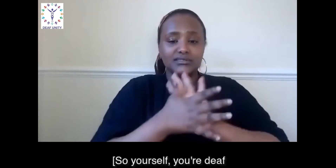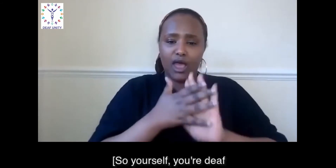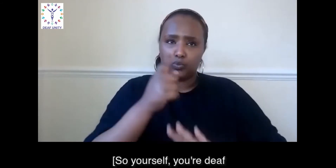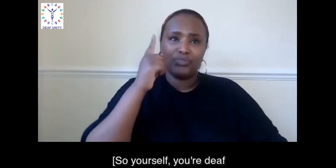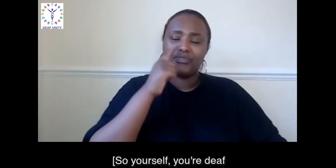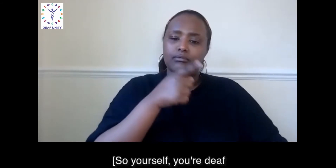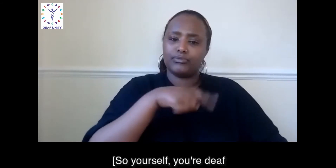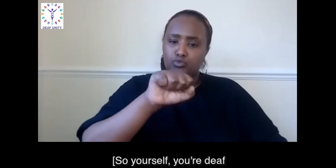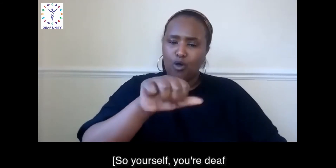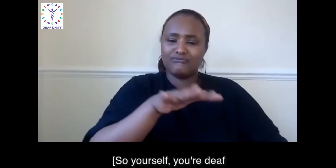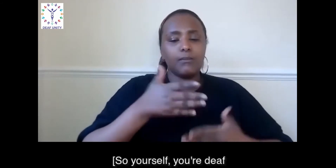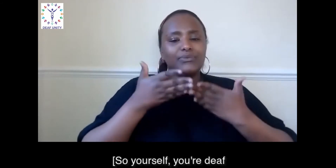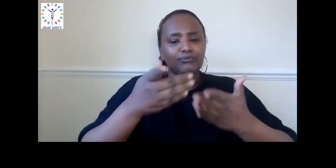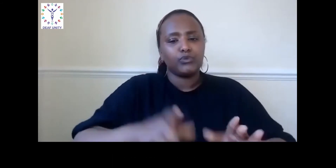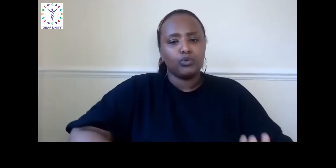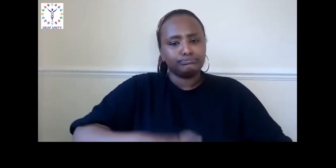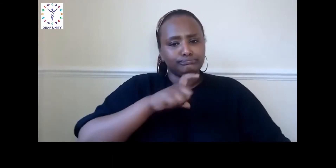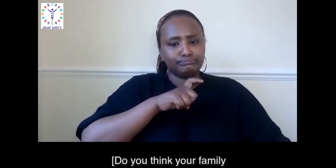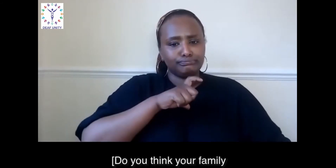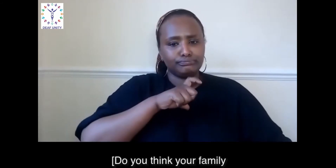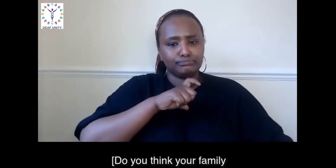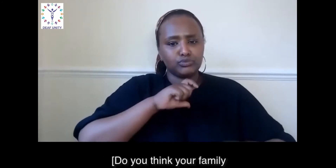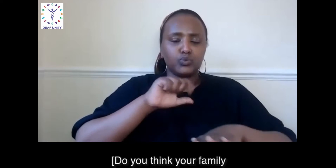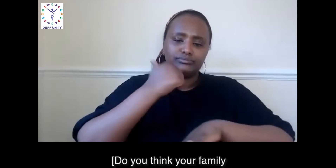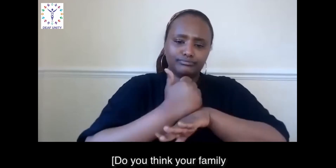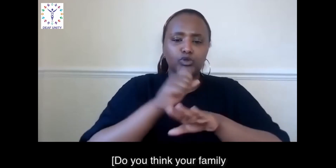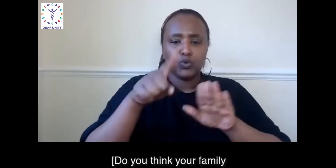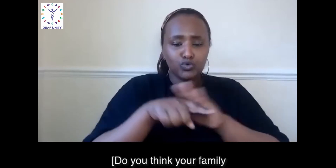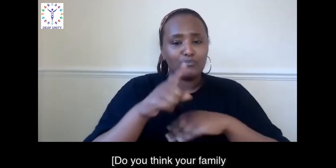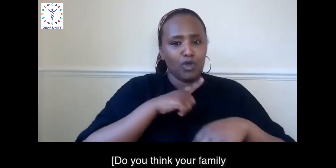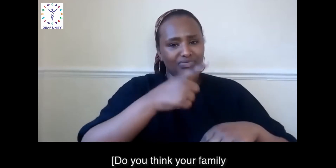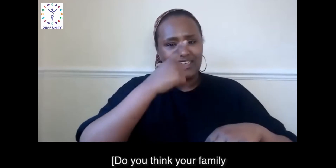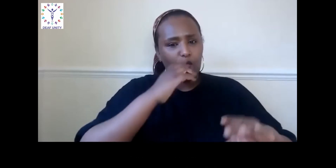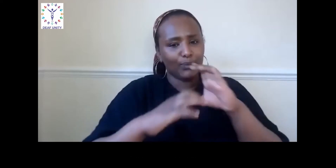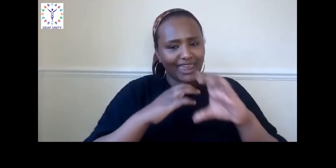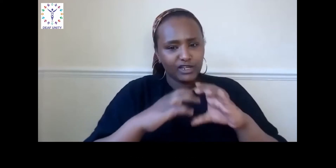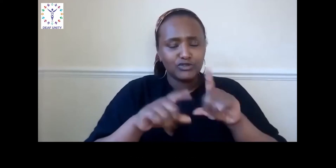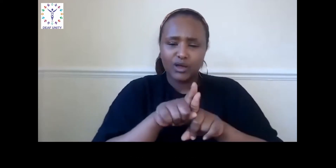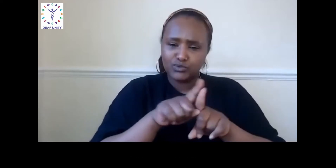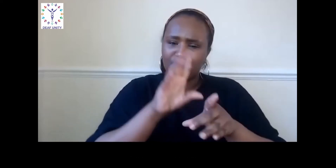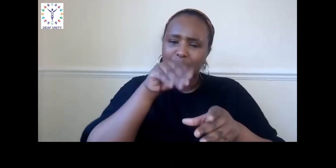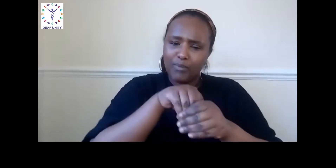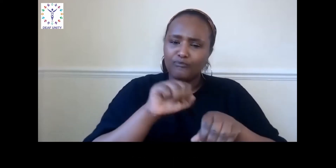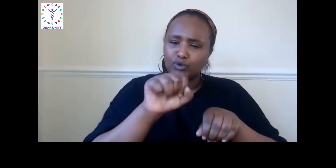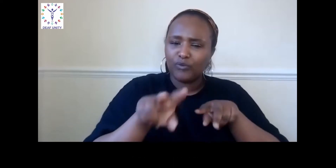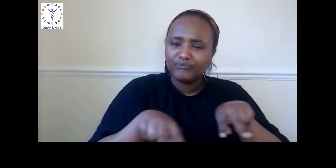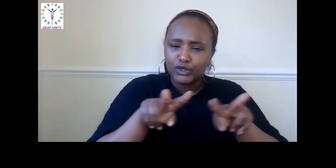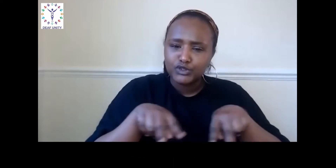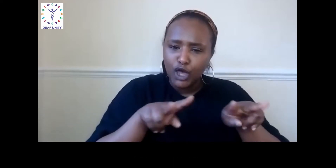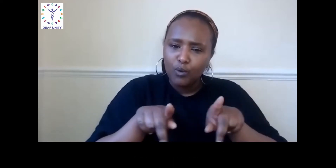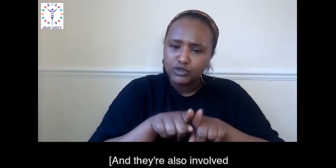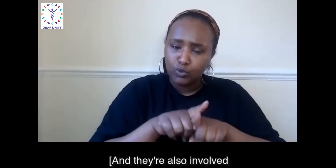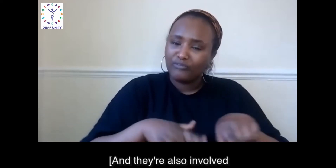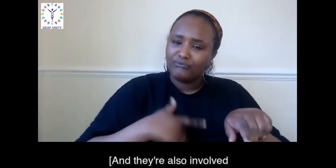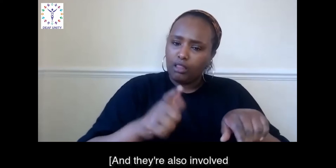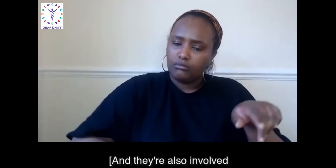you're deaf and your family can sign. Do you think your family gave you the confidence to set up your YouTube channel because they can communicate and